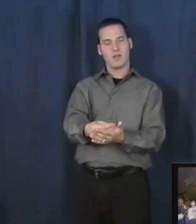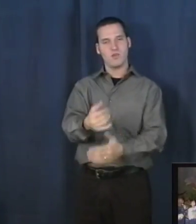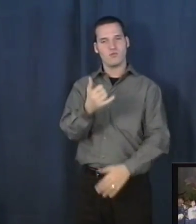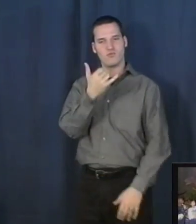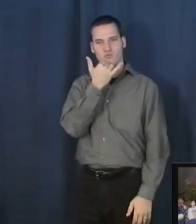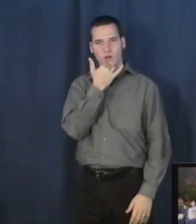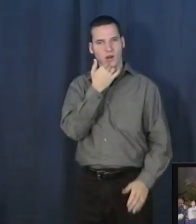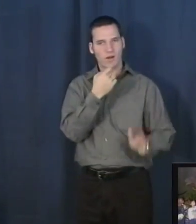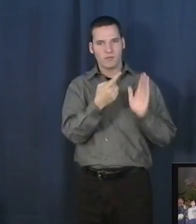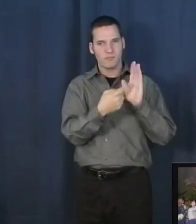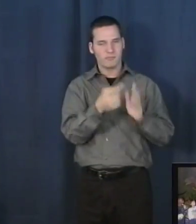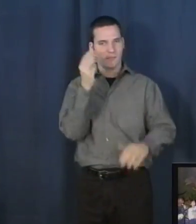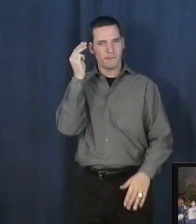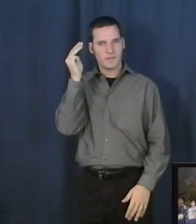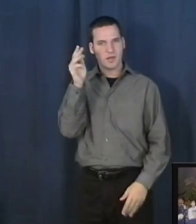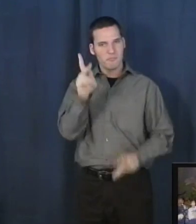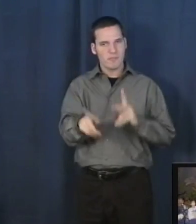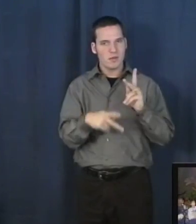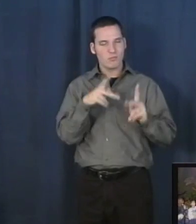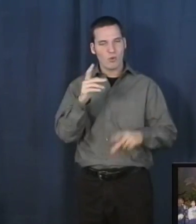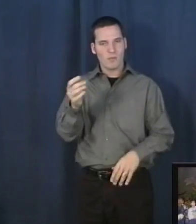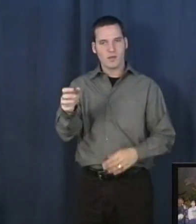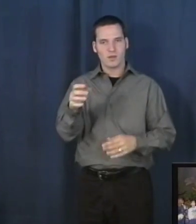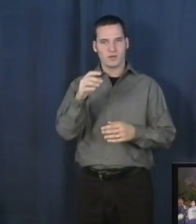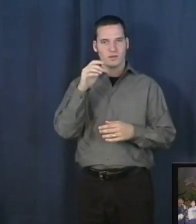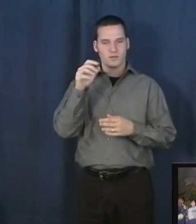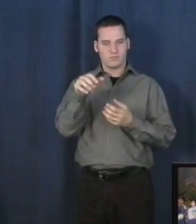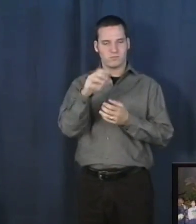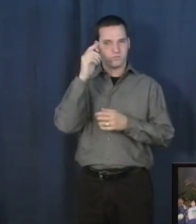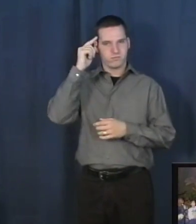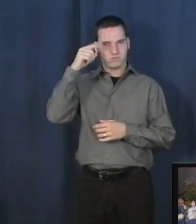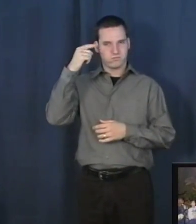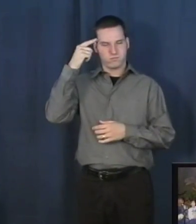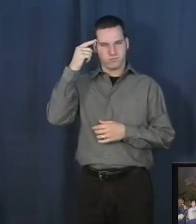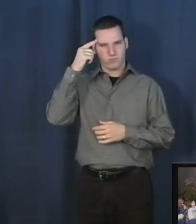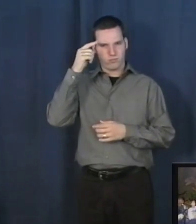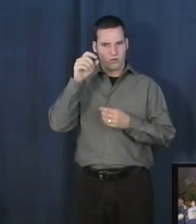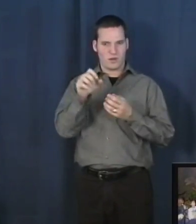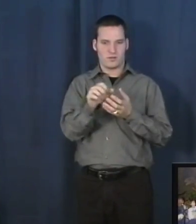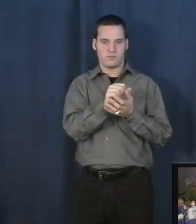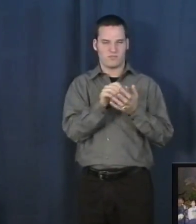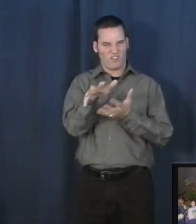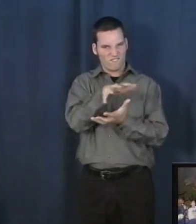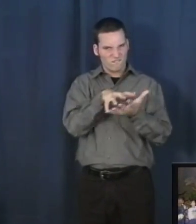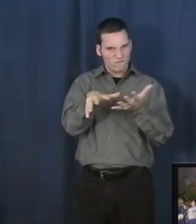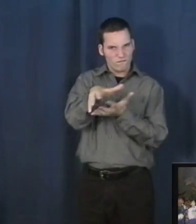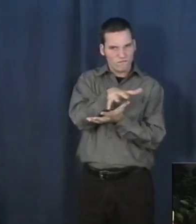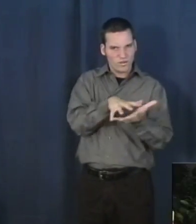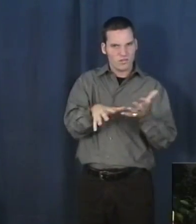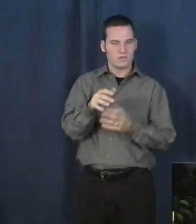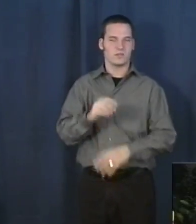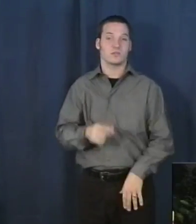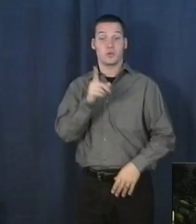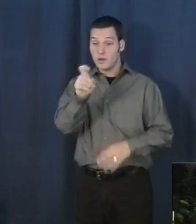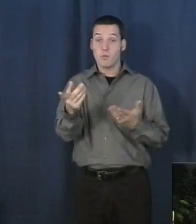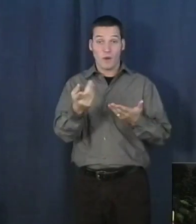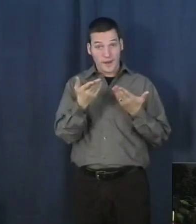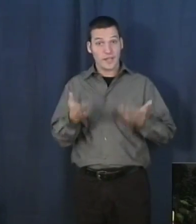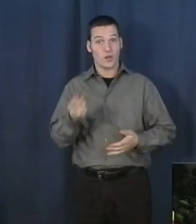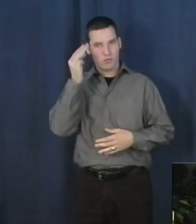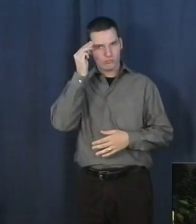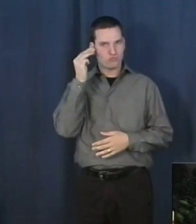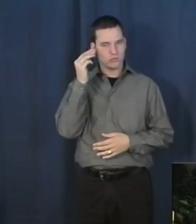wrong message. Kids are being brainwashed. That's why we started our own, and we need lots of creation museums around the country, hundreds of them. You folks need one up